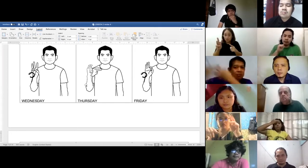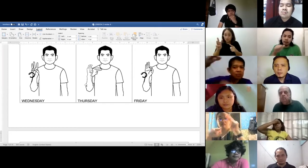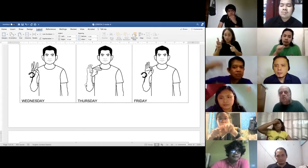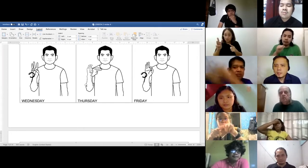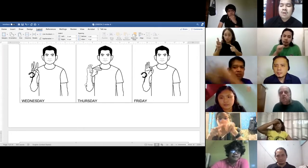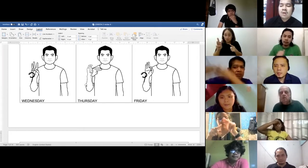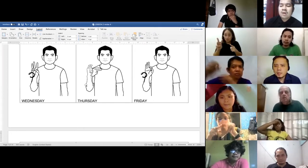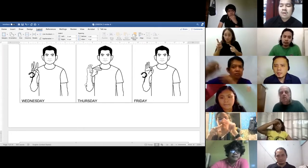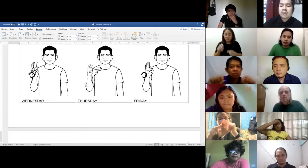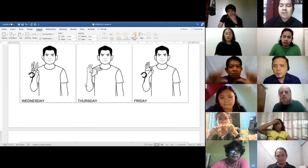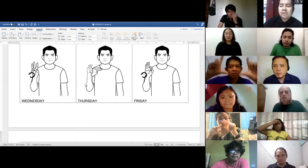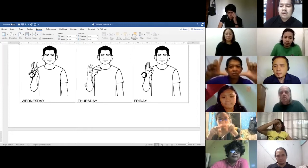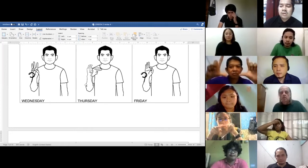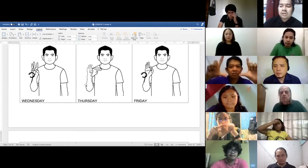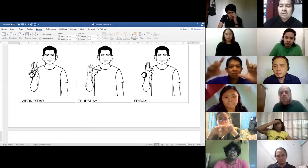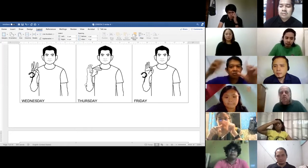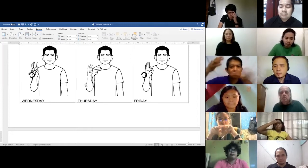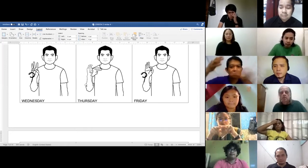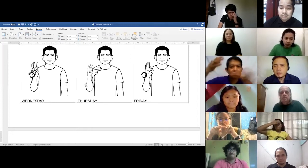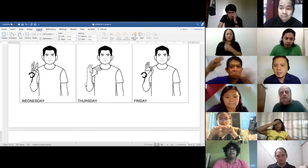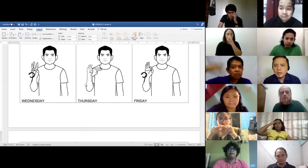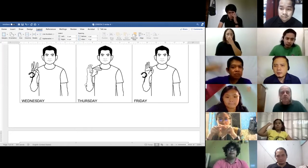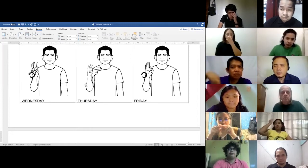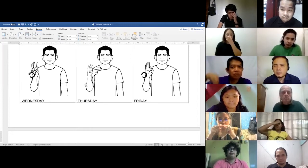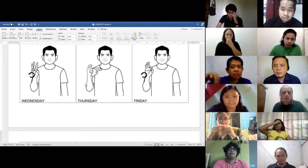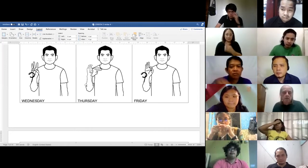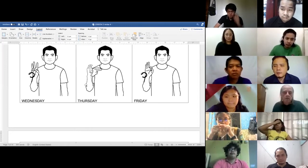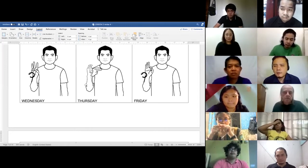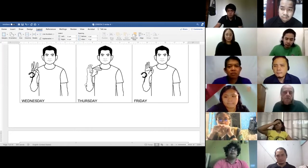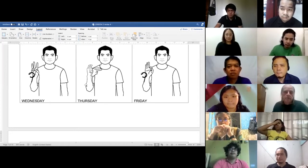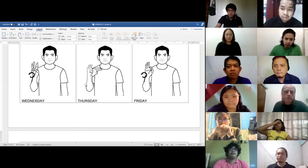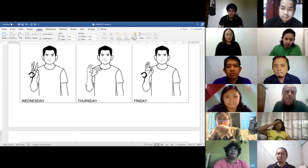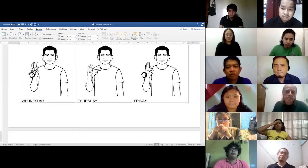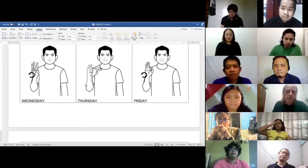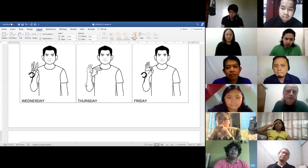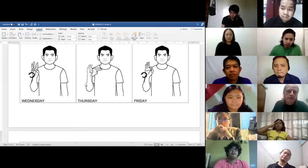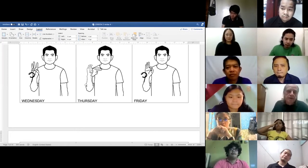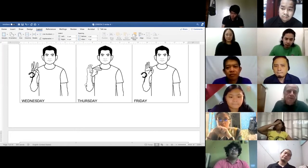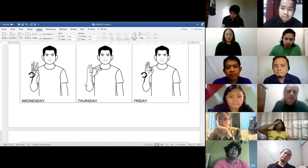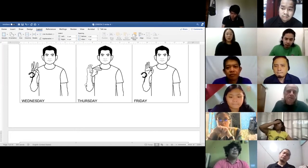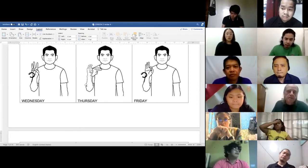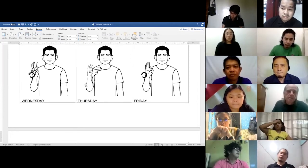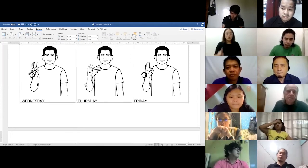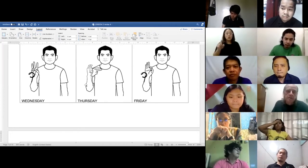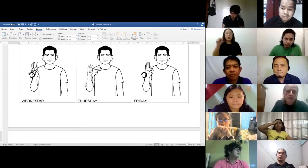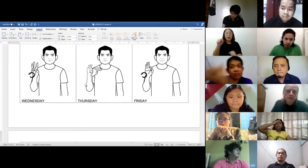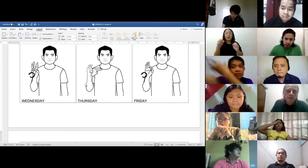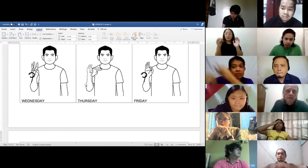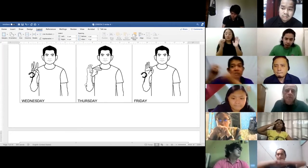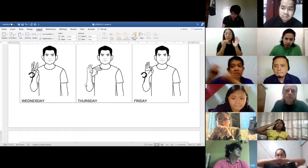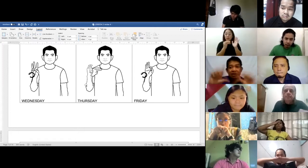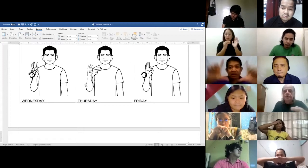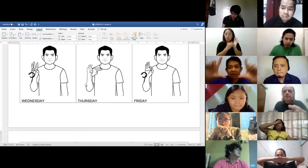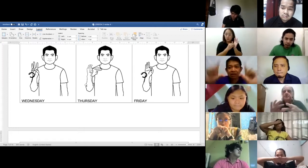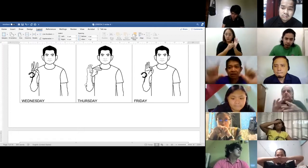It's not a question word. Okay, It's a noun. So you can put it in, you can put this one